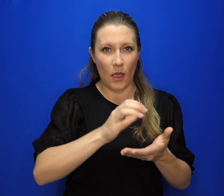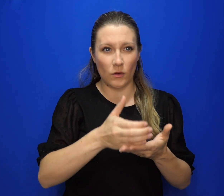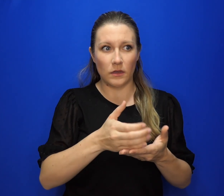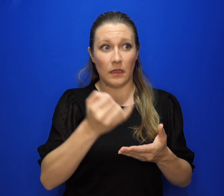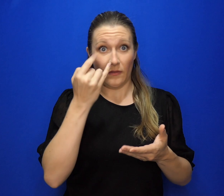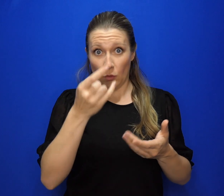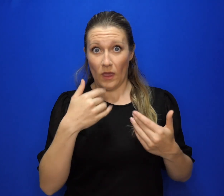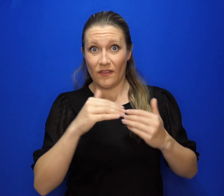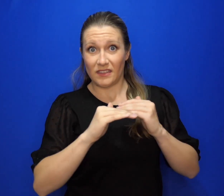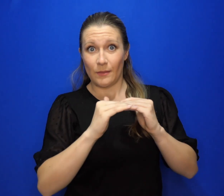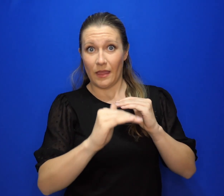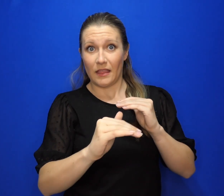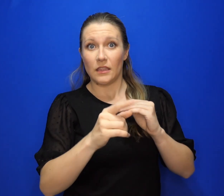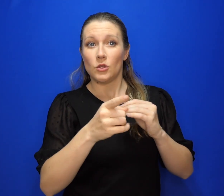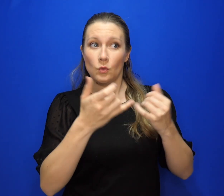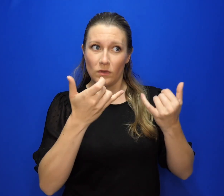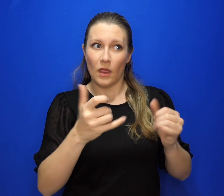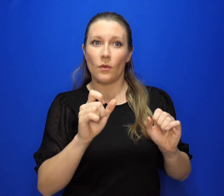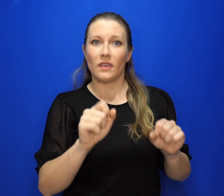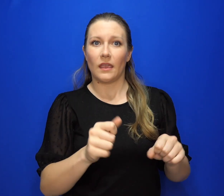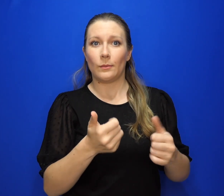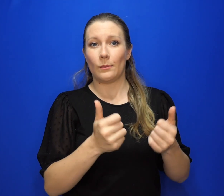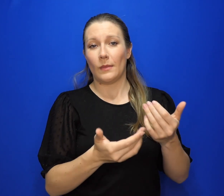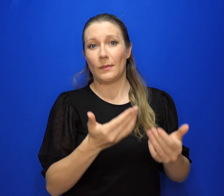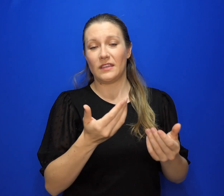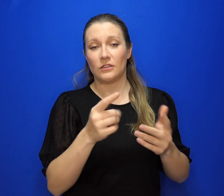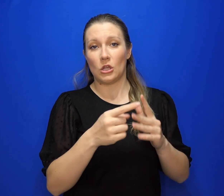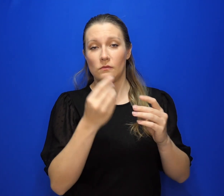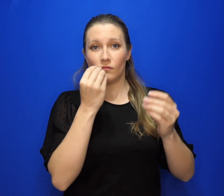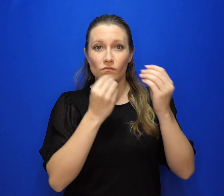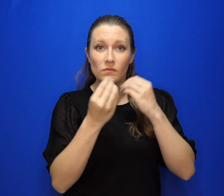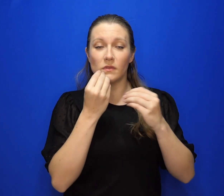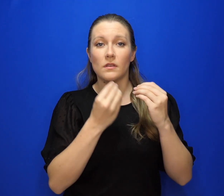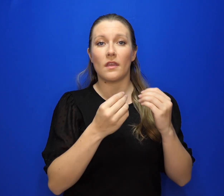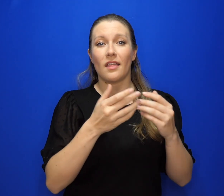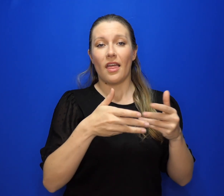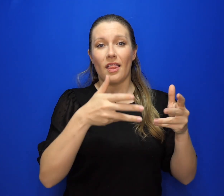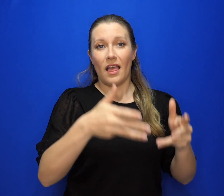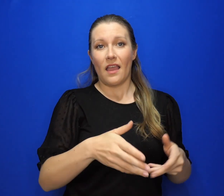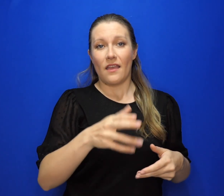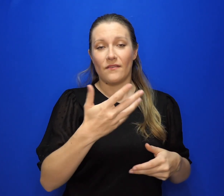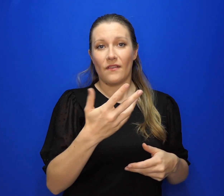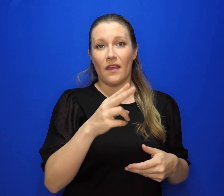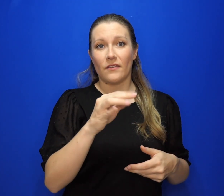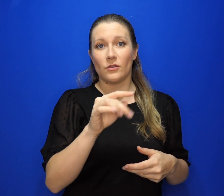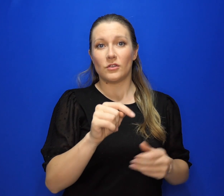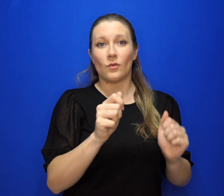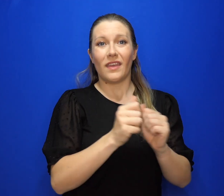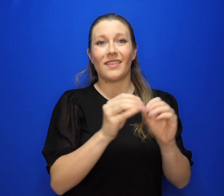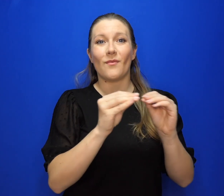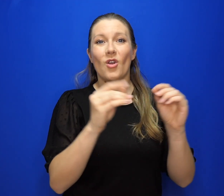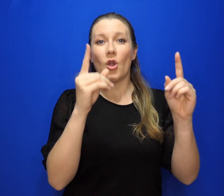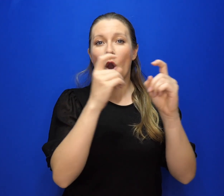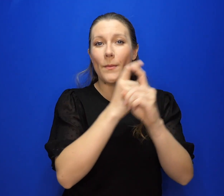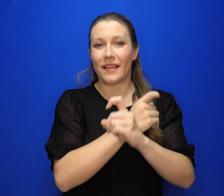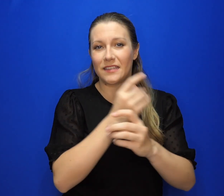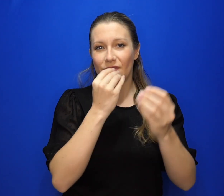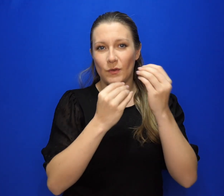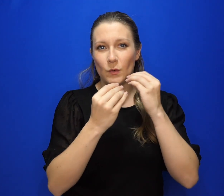of the food to cover that 5 extra units in a little bit more complex food, so that,